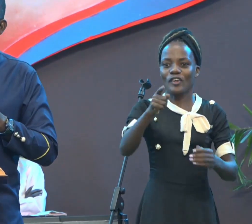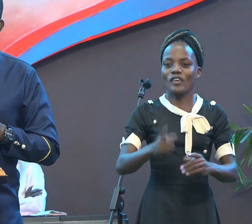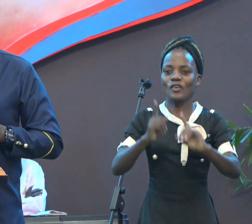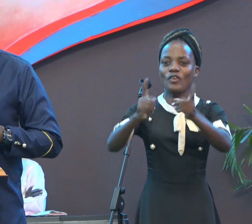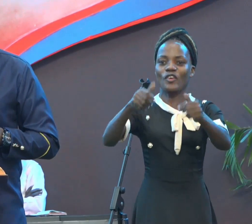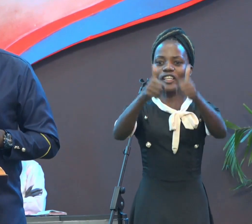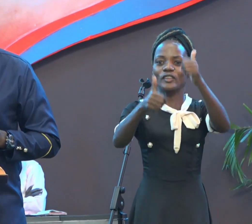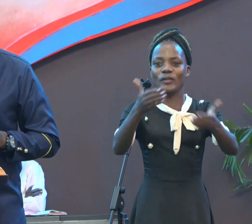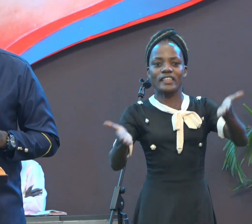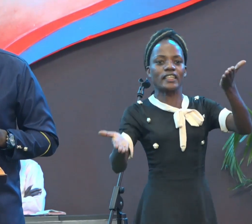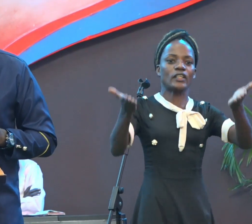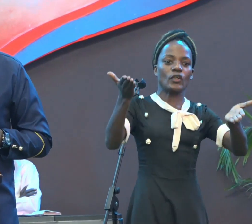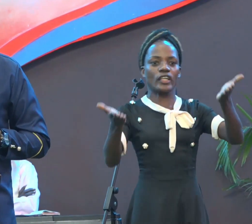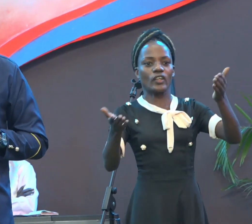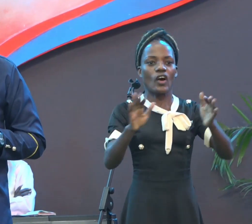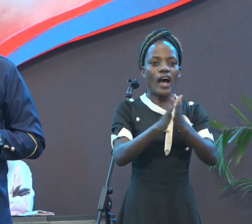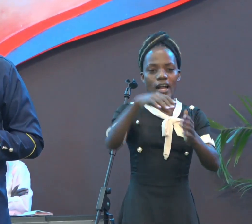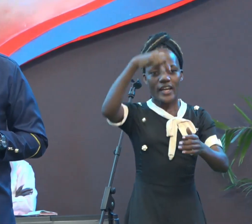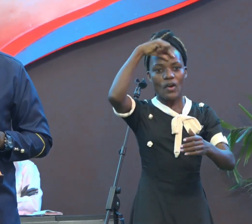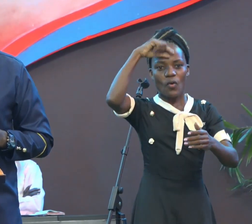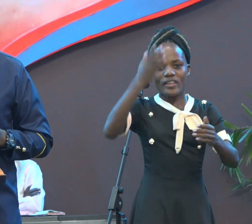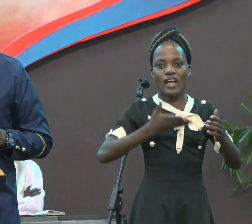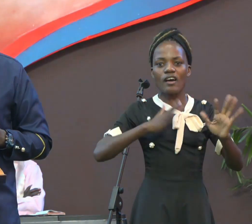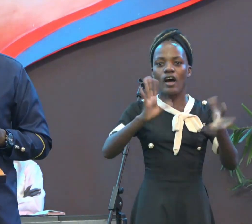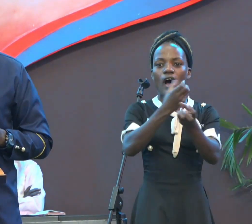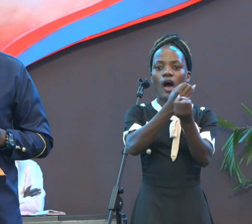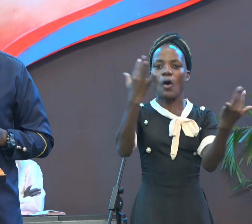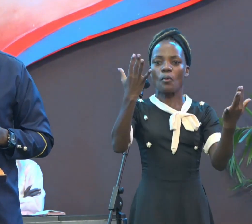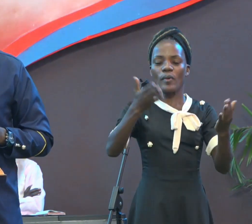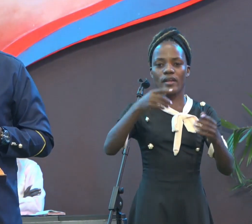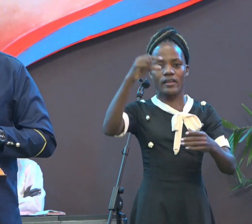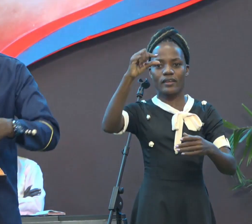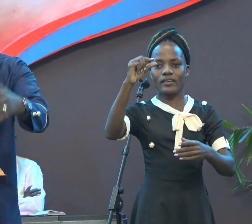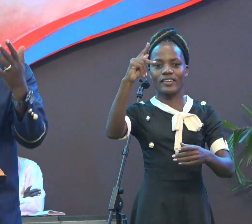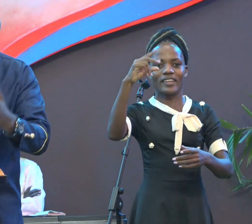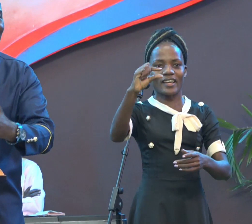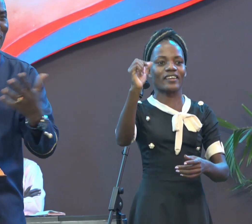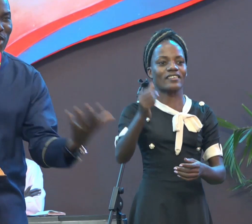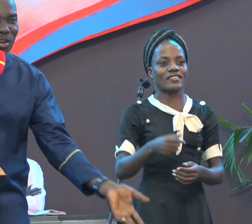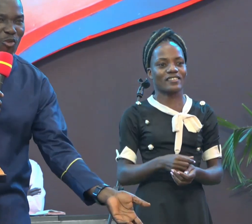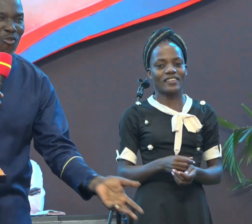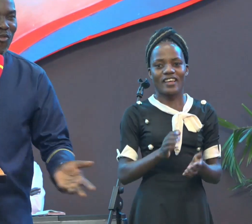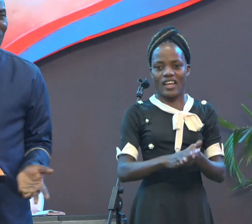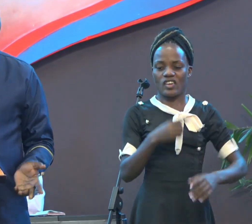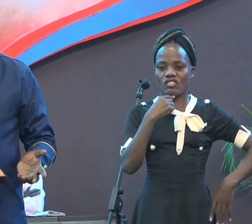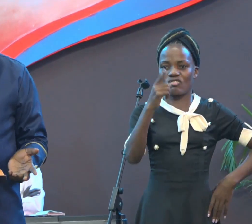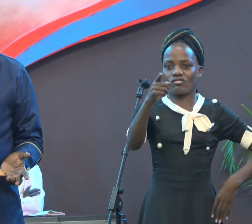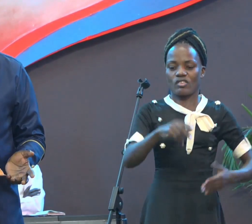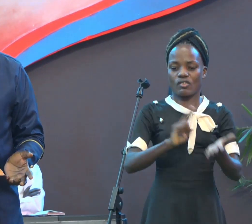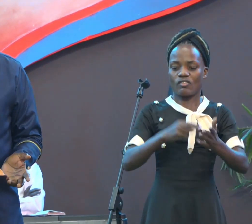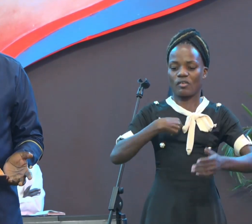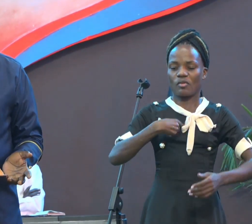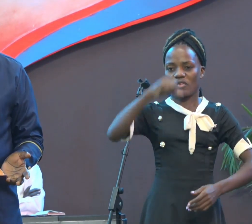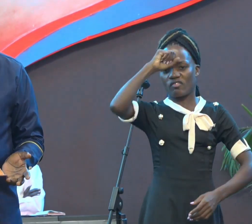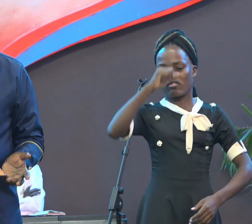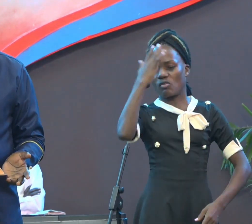waggulu. Let him explain how many kilograms the foolish have and how many that the wise have. Olyoke ontongoze mbunze ngweno. Then you ordain me